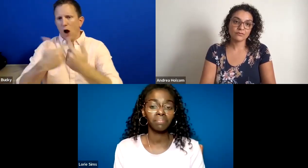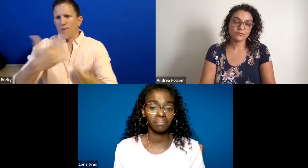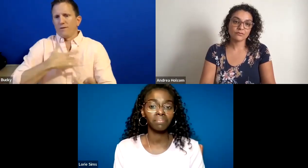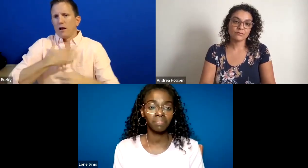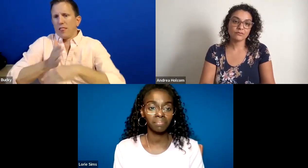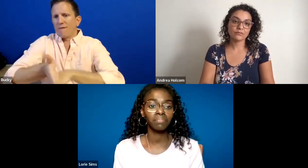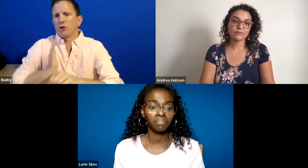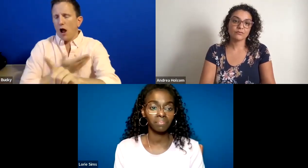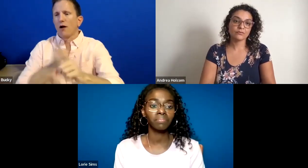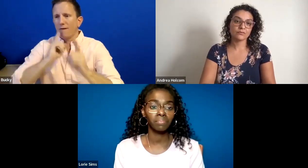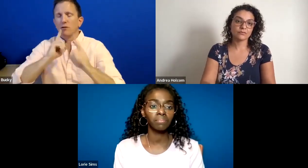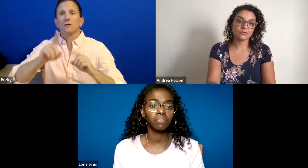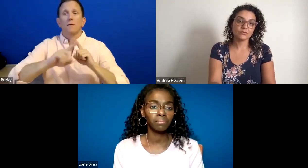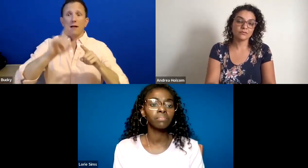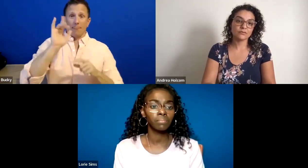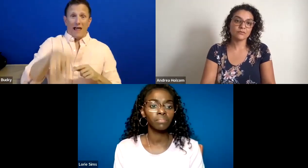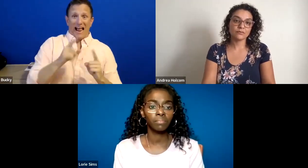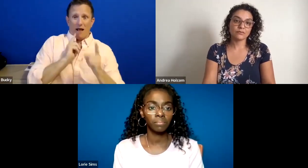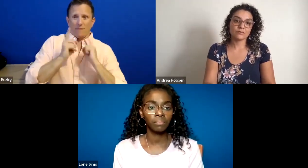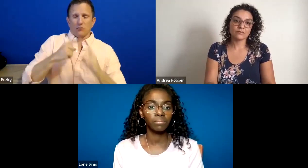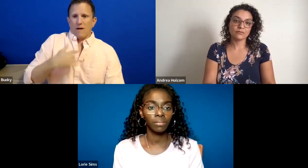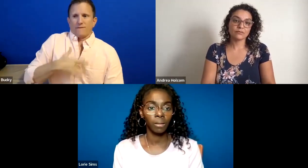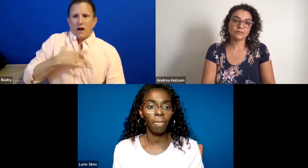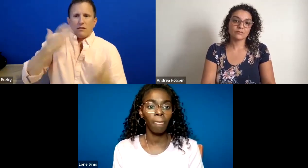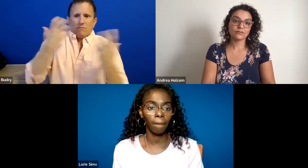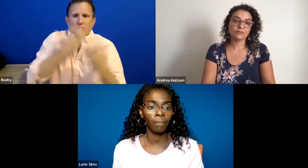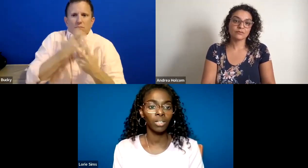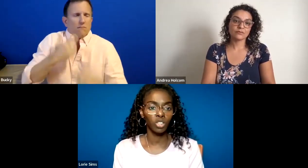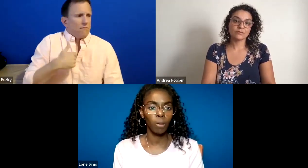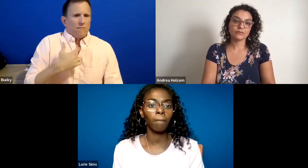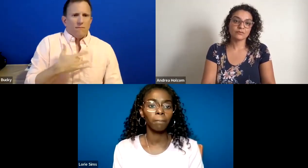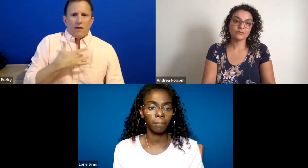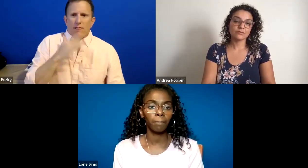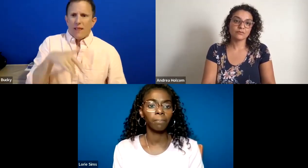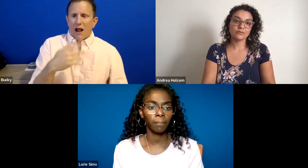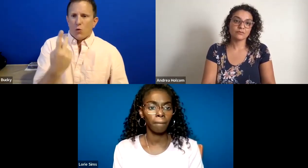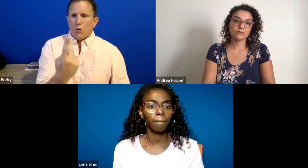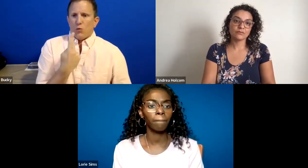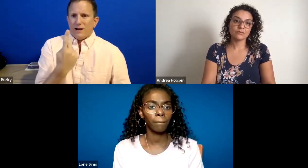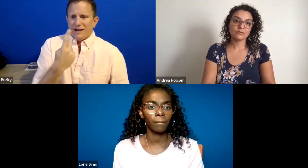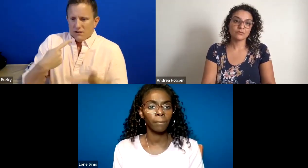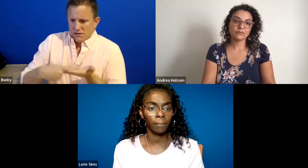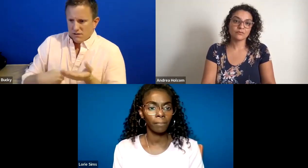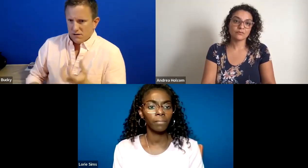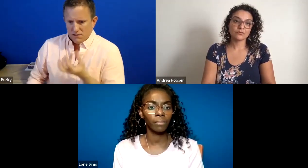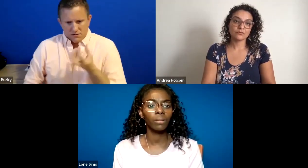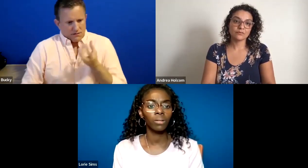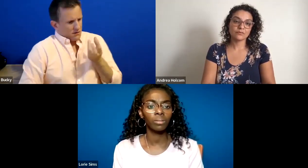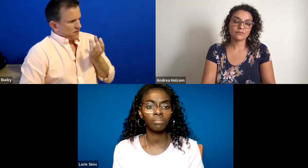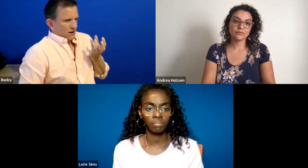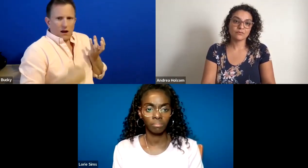I appreciated Lorie's perspective. I'm not sure how Lorie felt immediately after, but I did feel personally